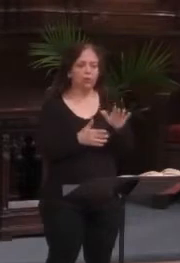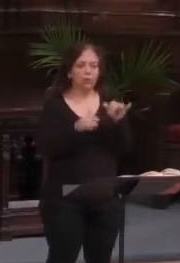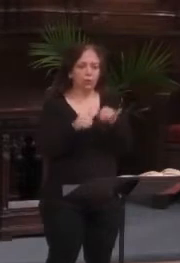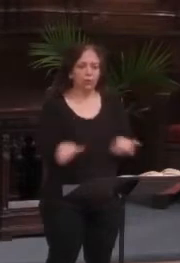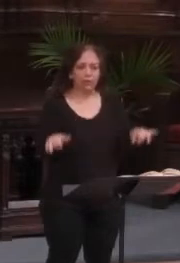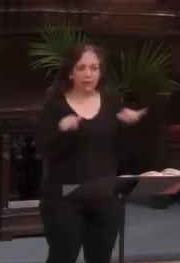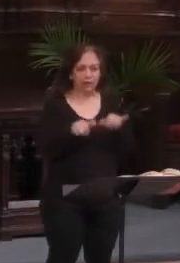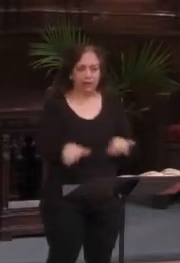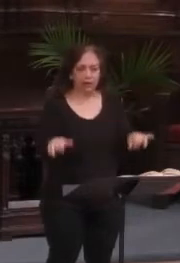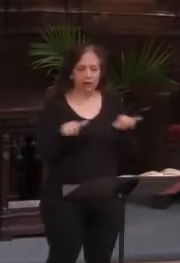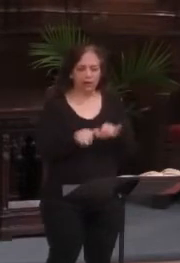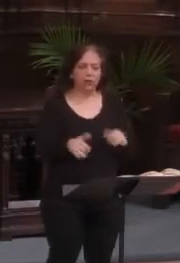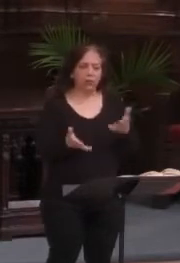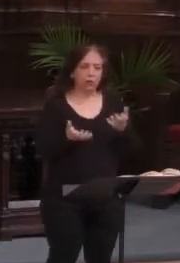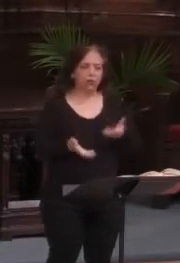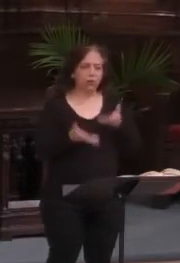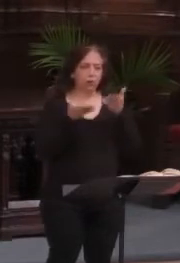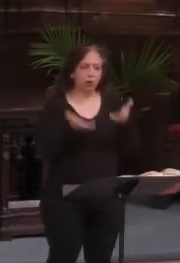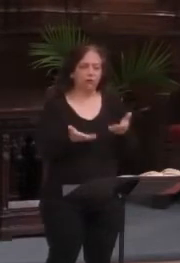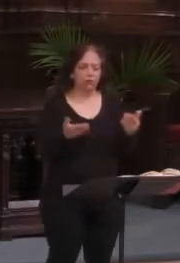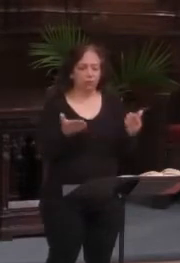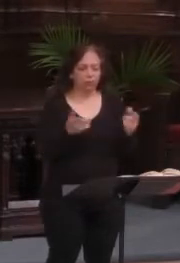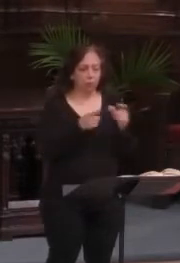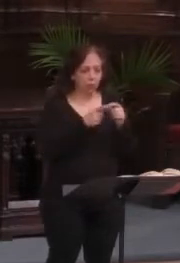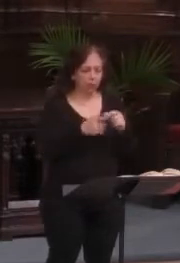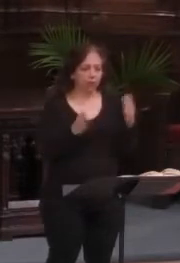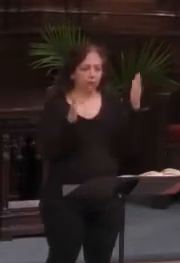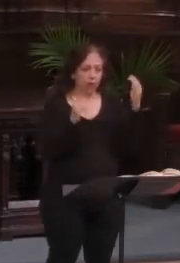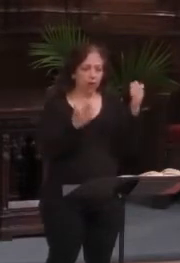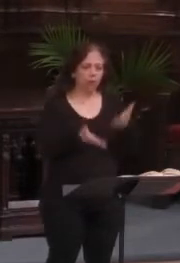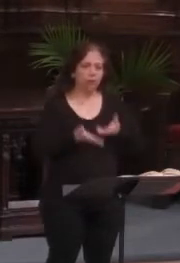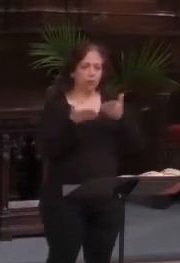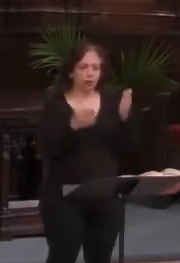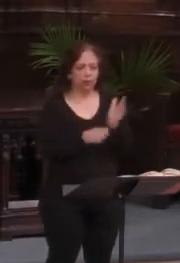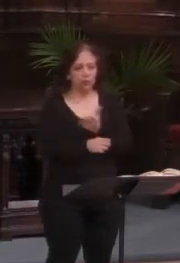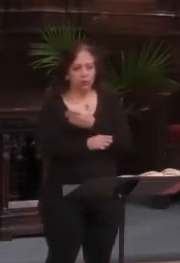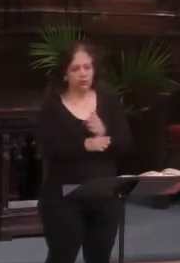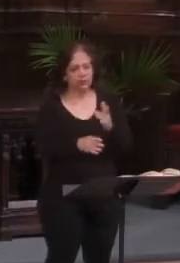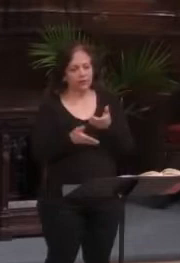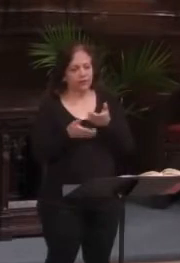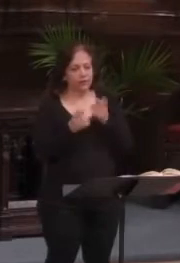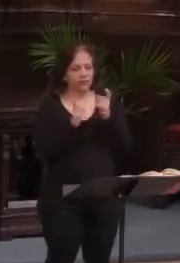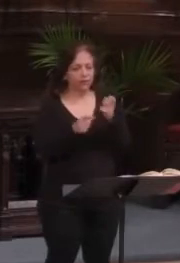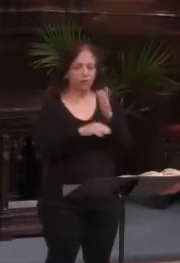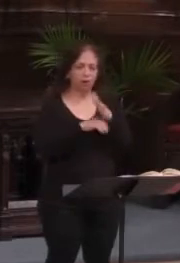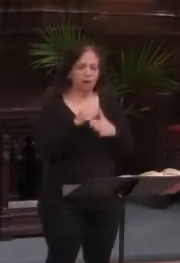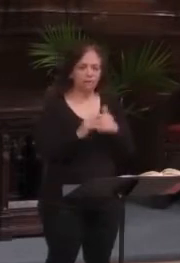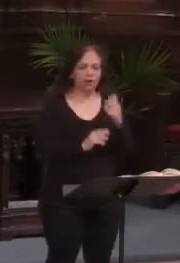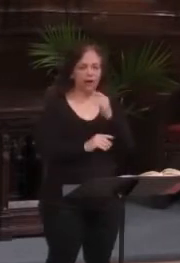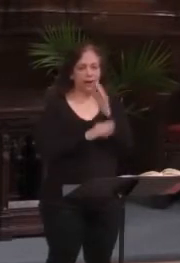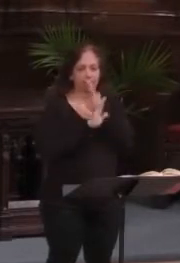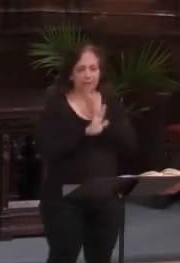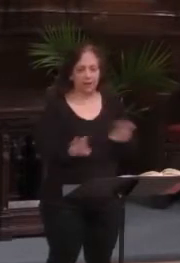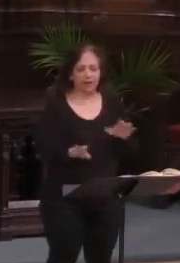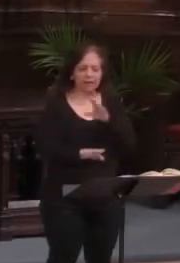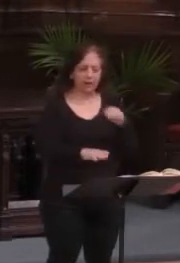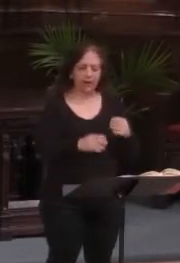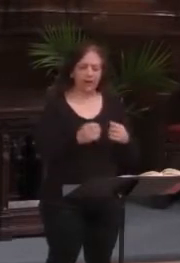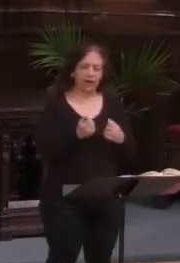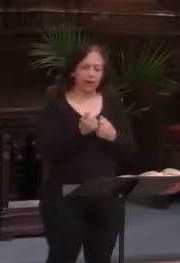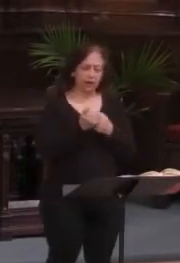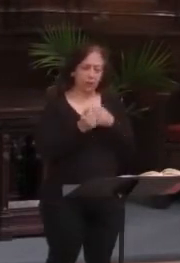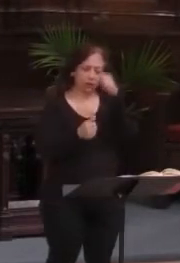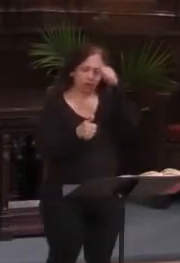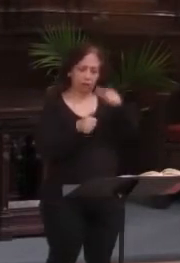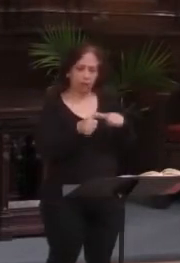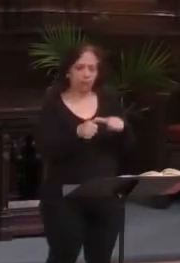you words of hope, bring music that brings comfort and peace, and most importantly, remind you that you are